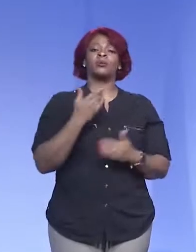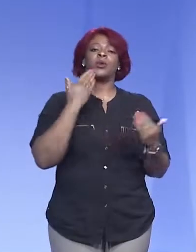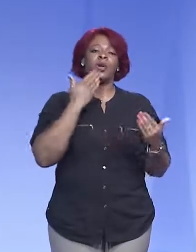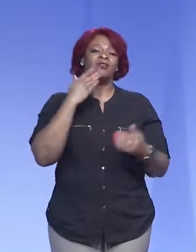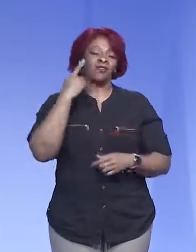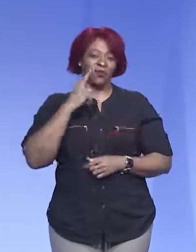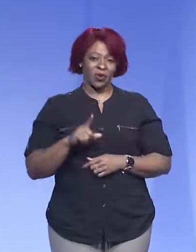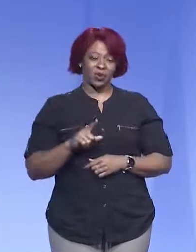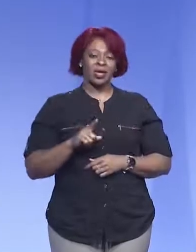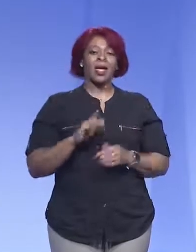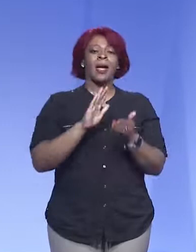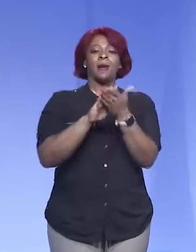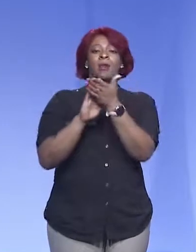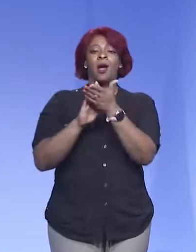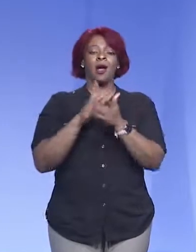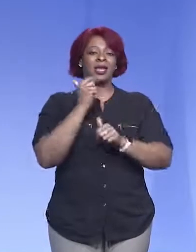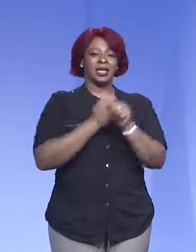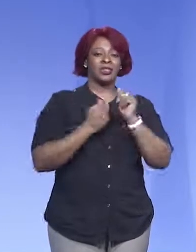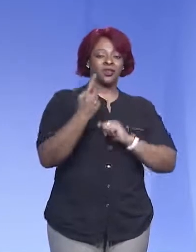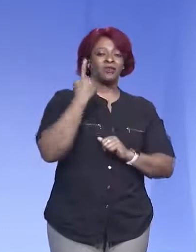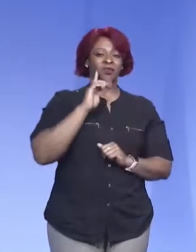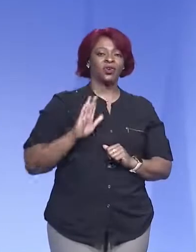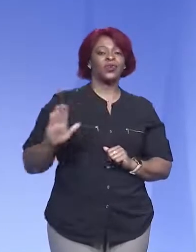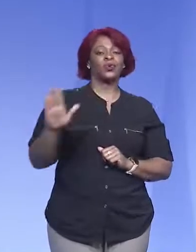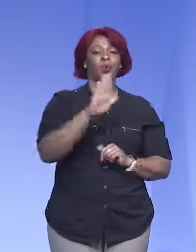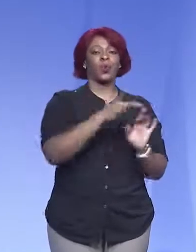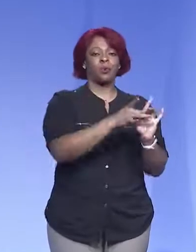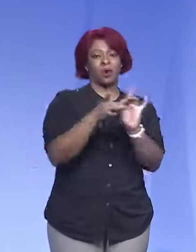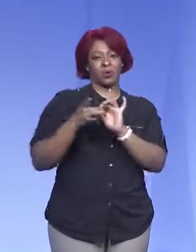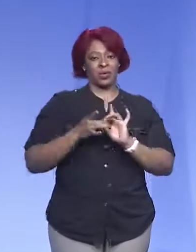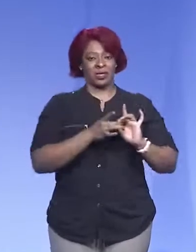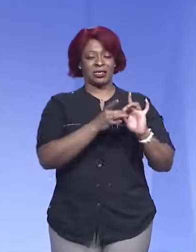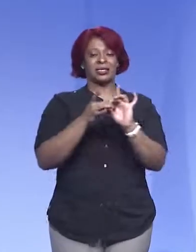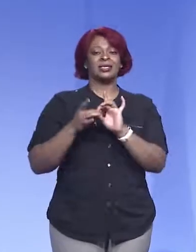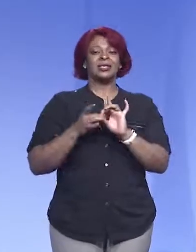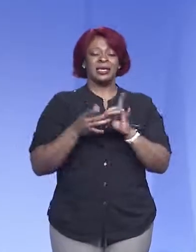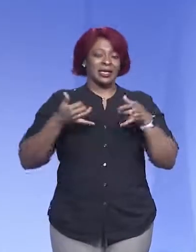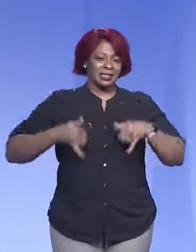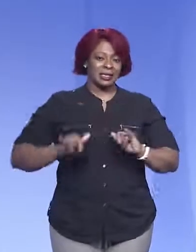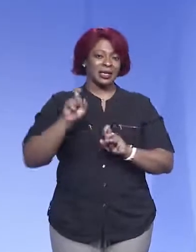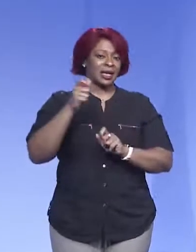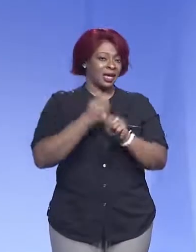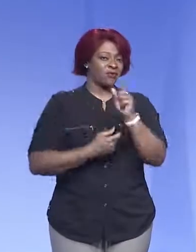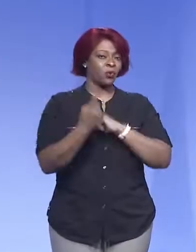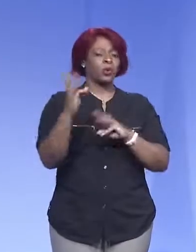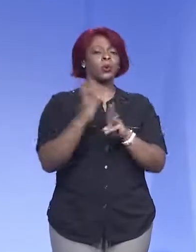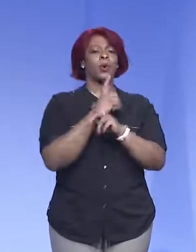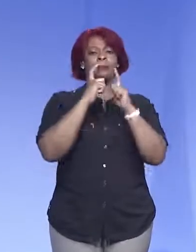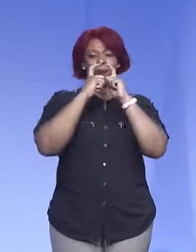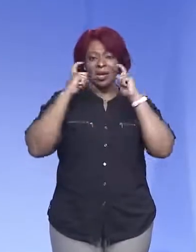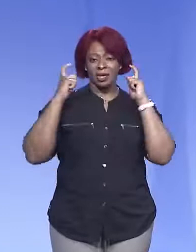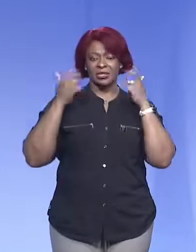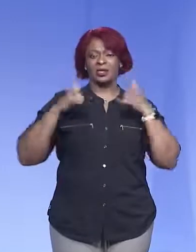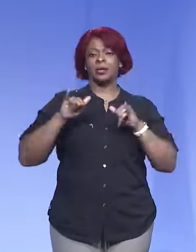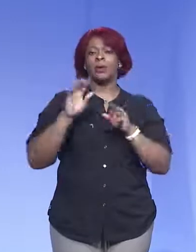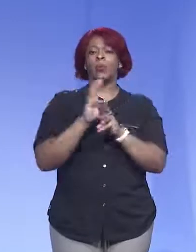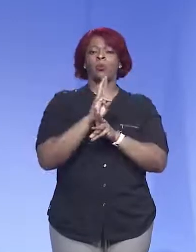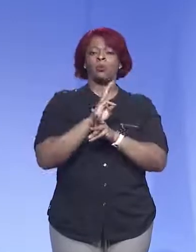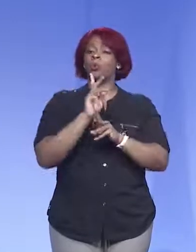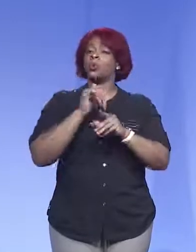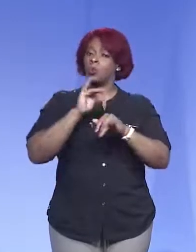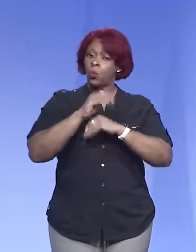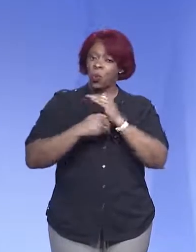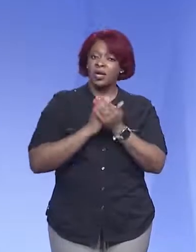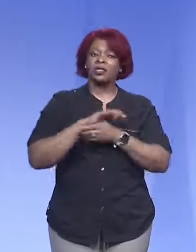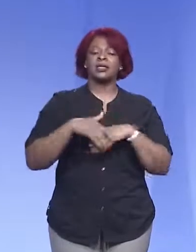for and applaud each other for your cooperation. But we still need everybody to wear a mask. We still need everybody to wash your hands,